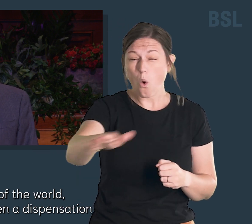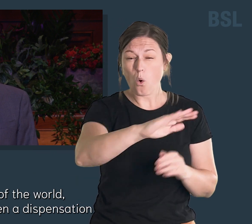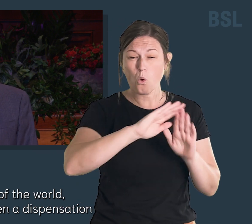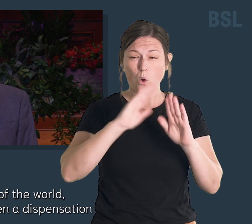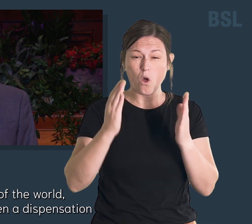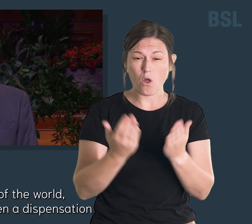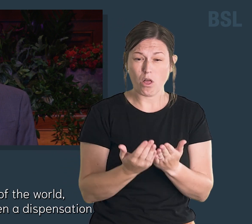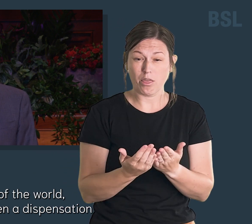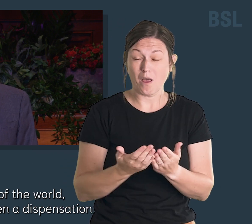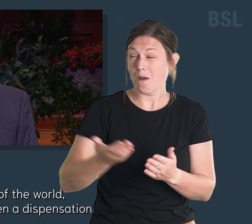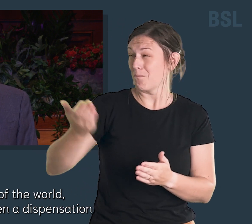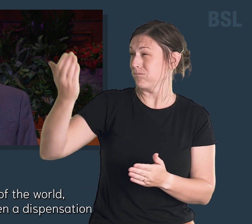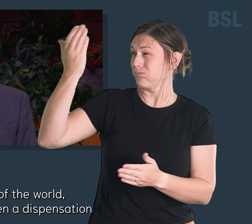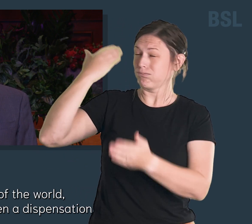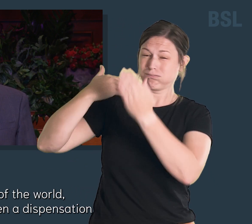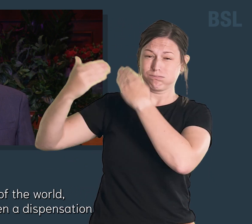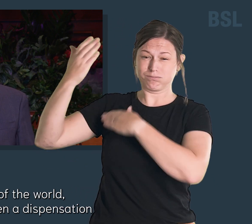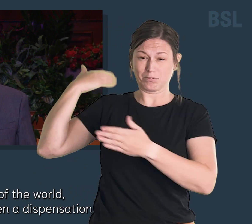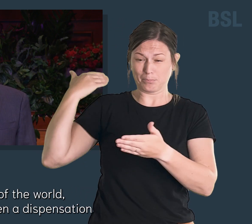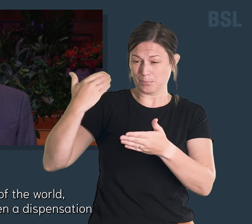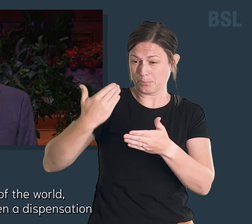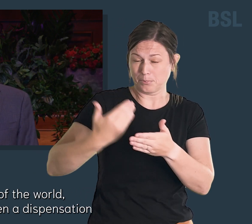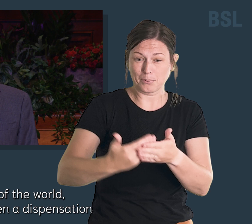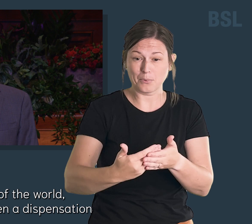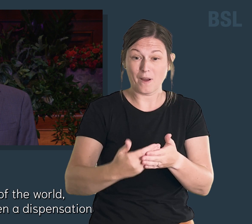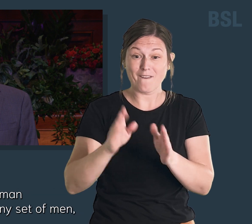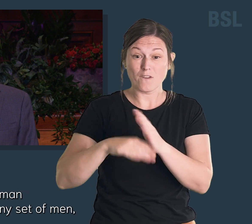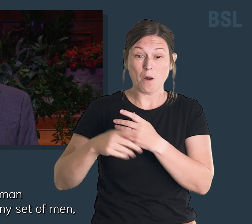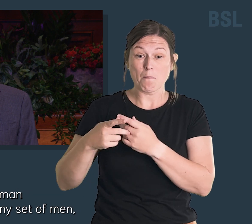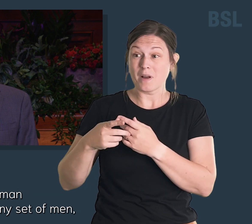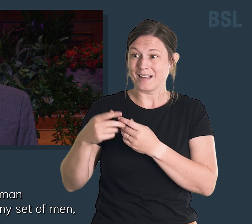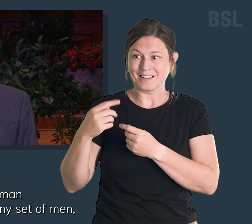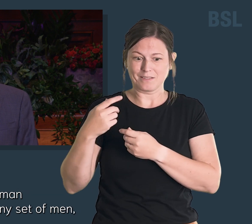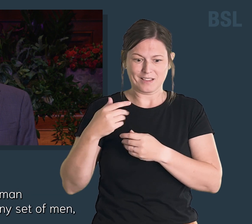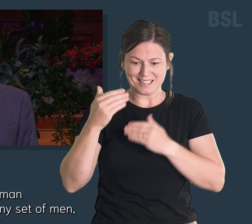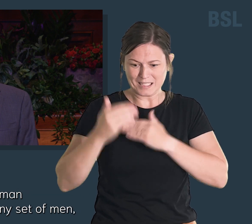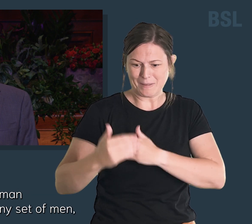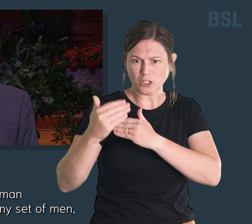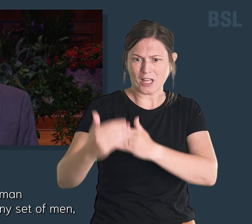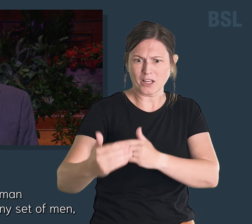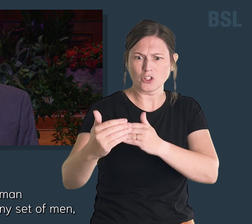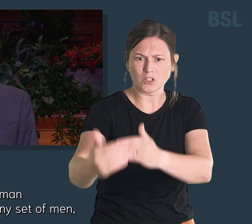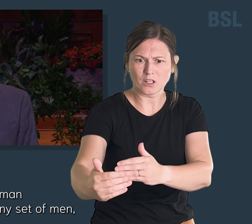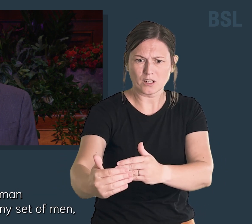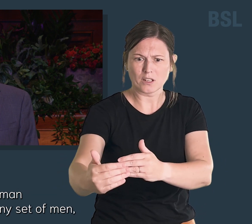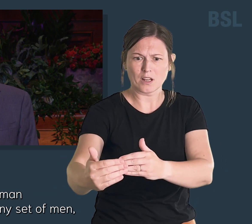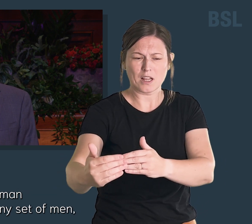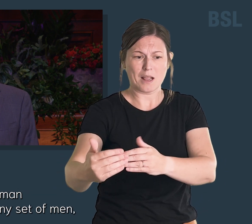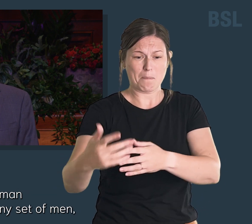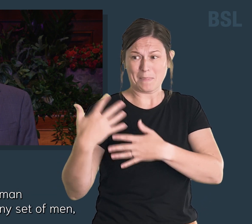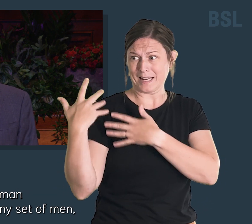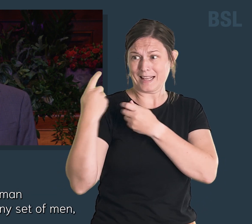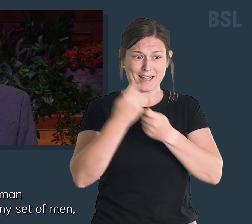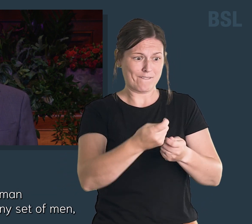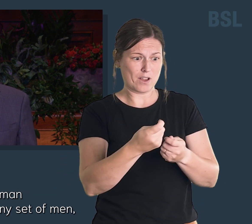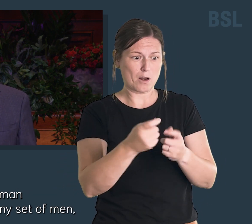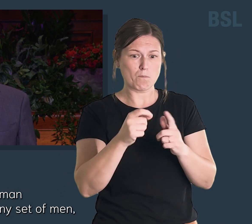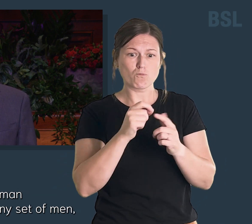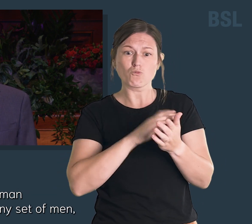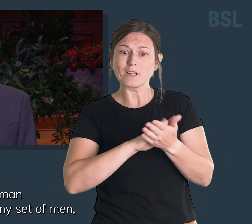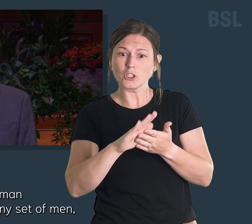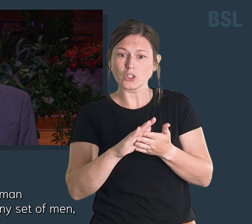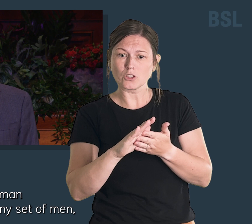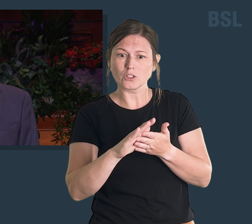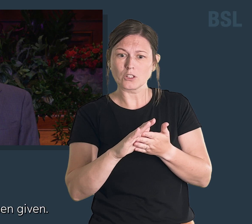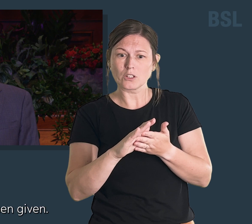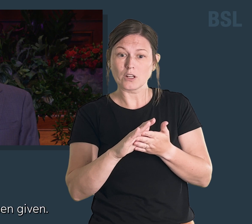ages of the world, whenever the Lord has given a dispensation of the priesthood to any man by actual revelation or any set